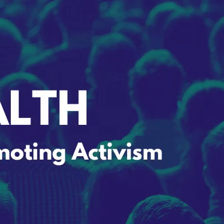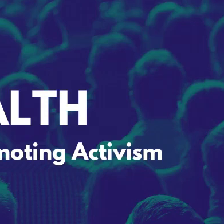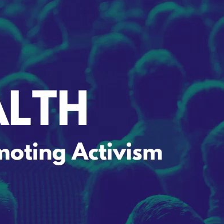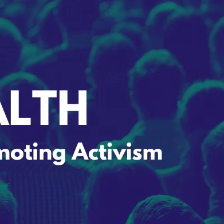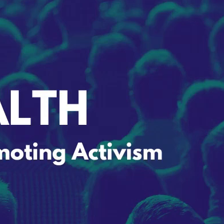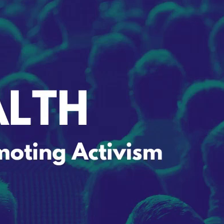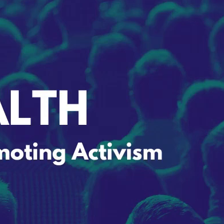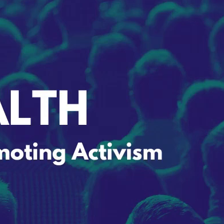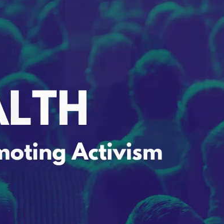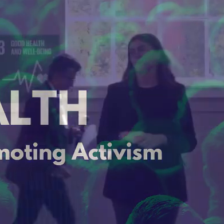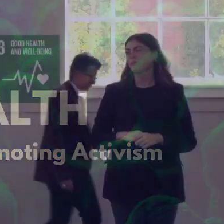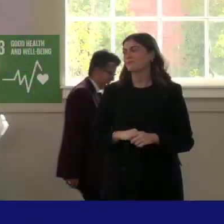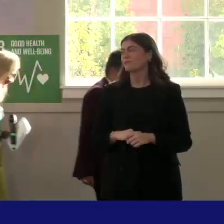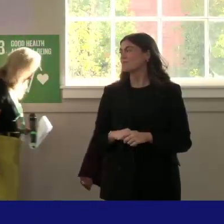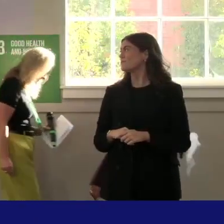Thank you.